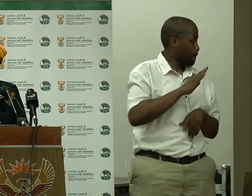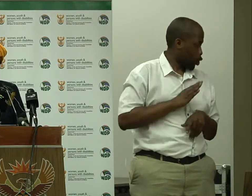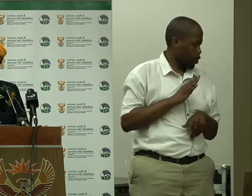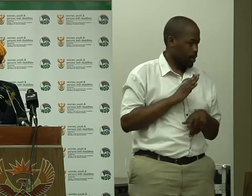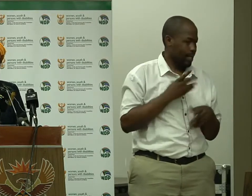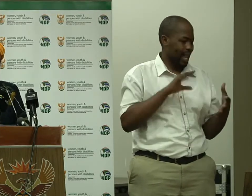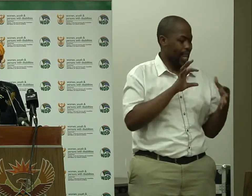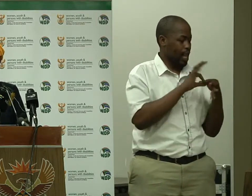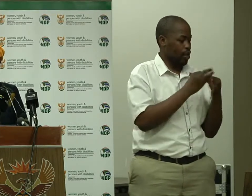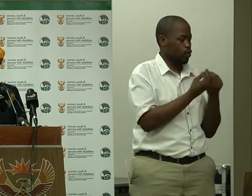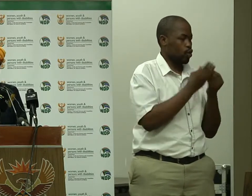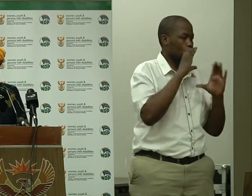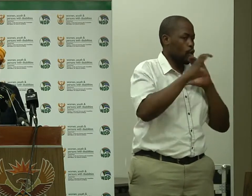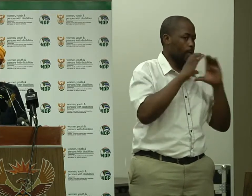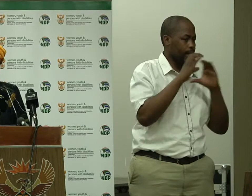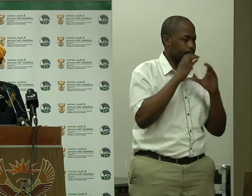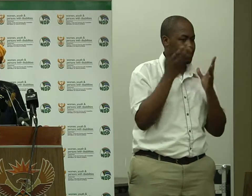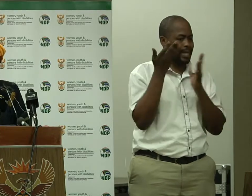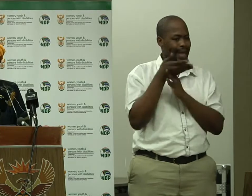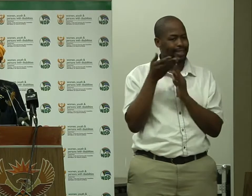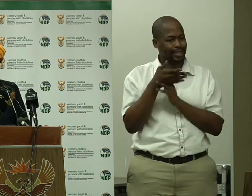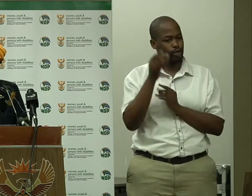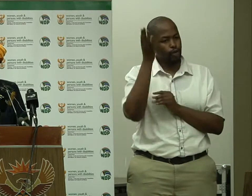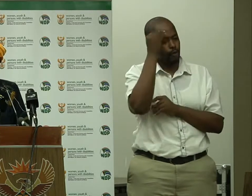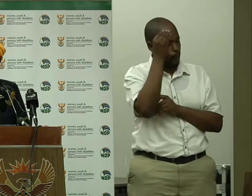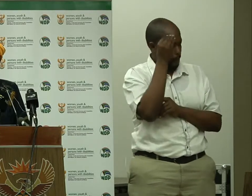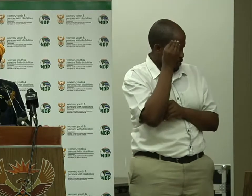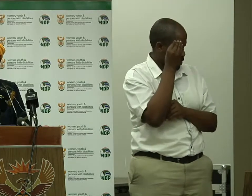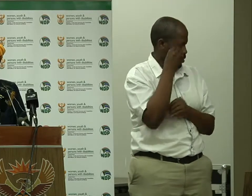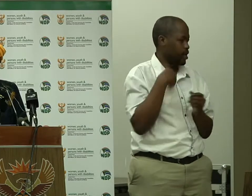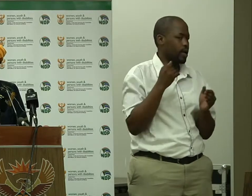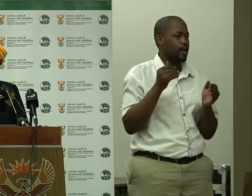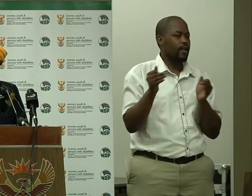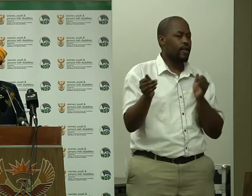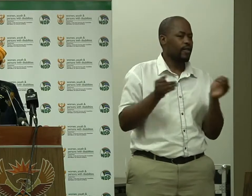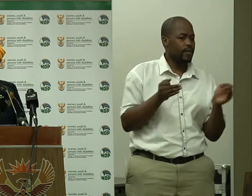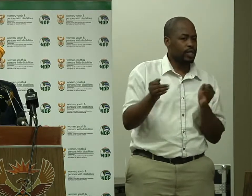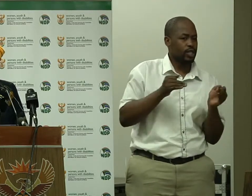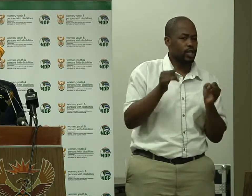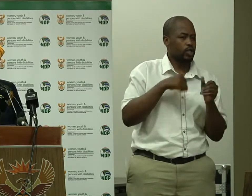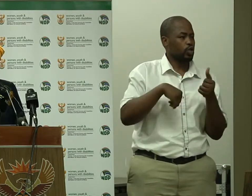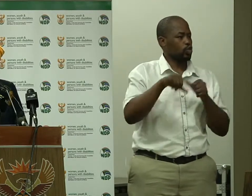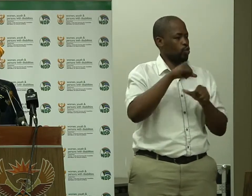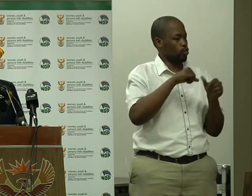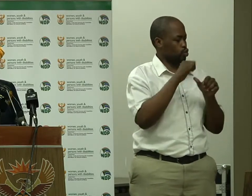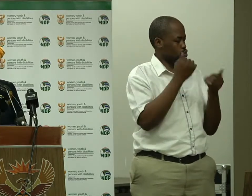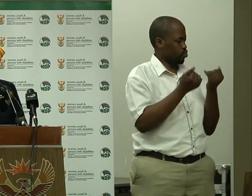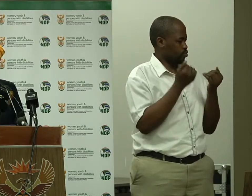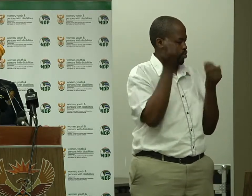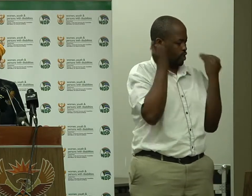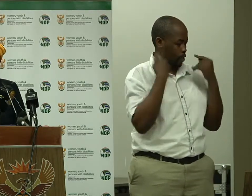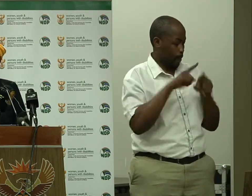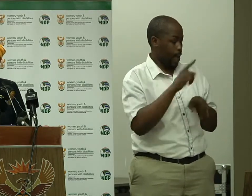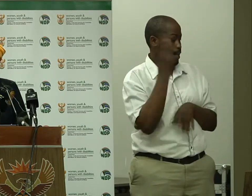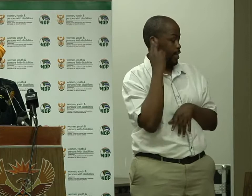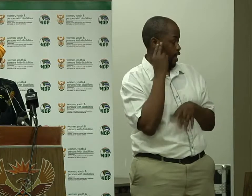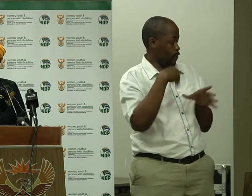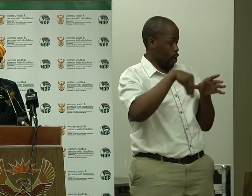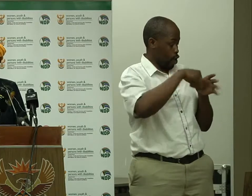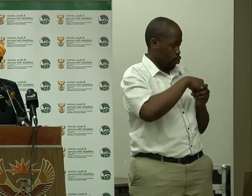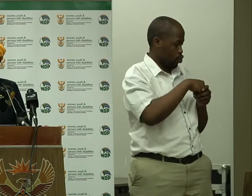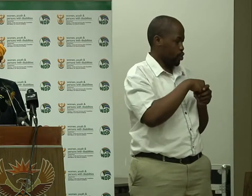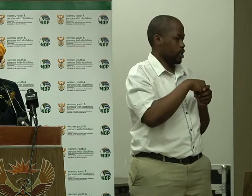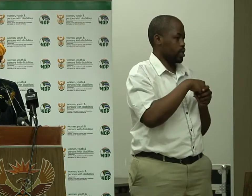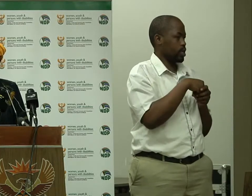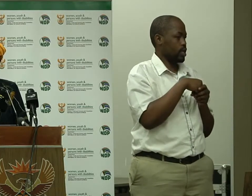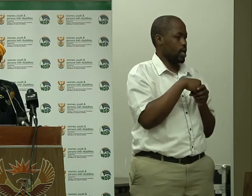communication, access to information, facilities, social justice by the deaf, including the